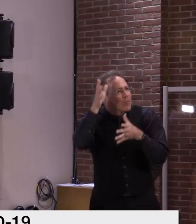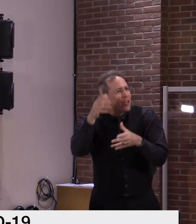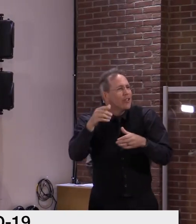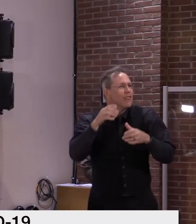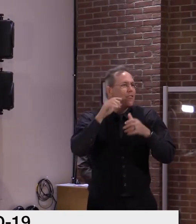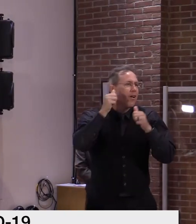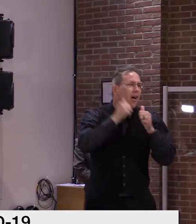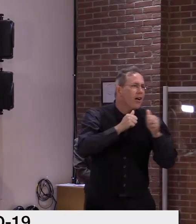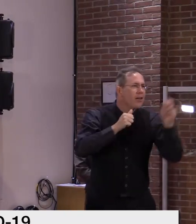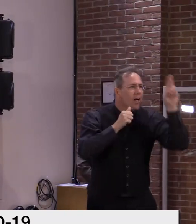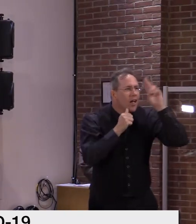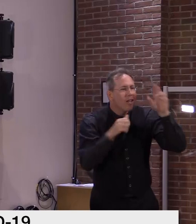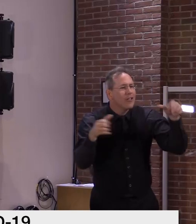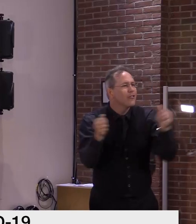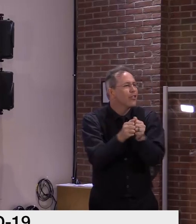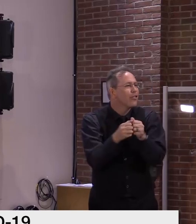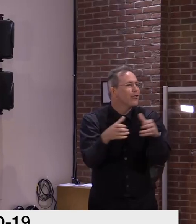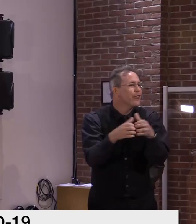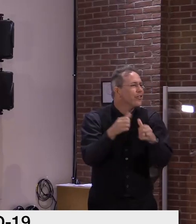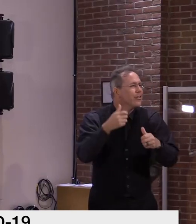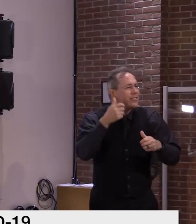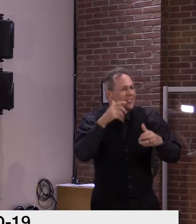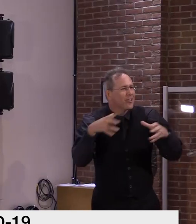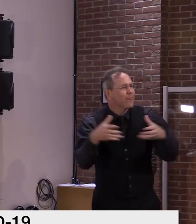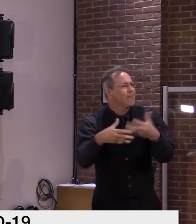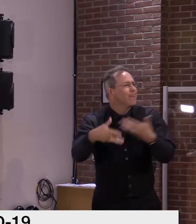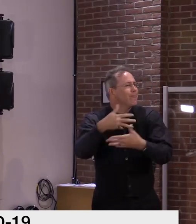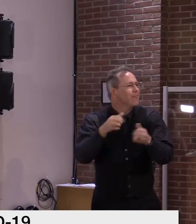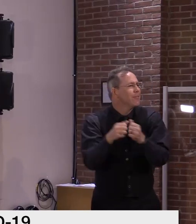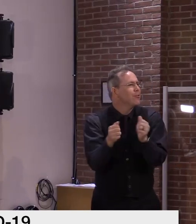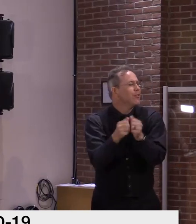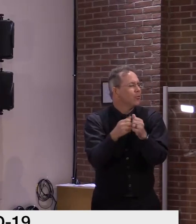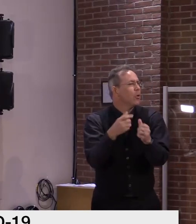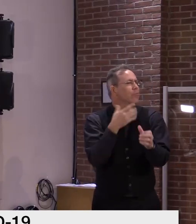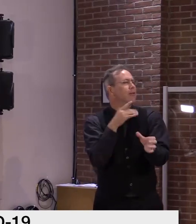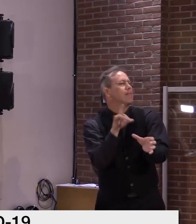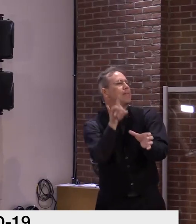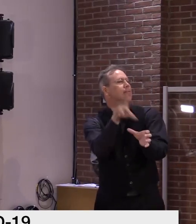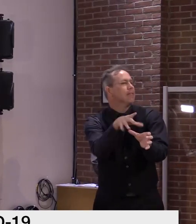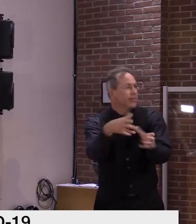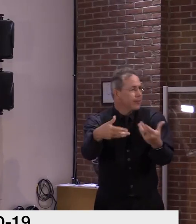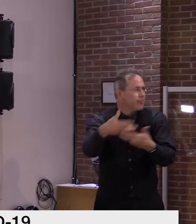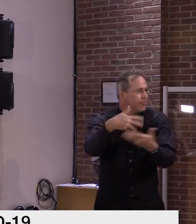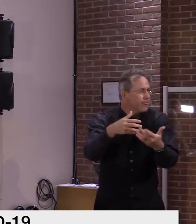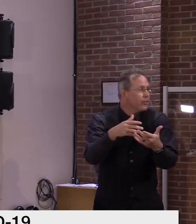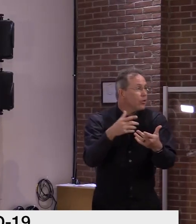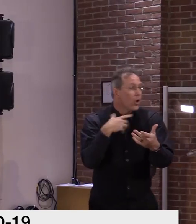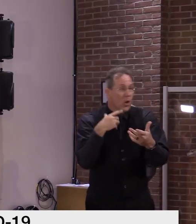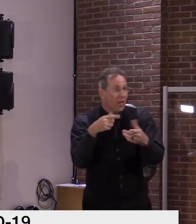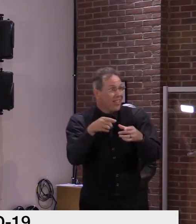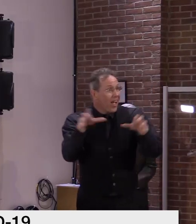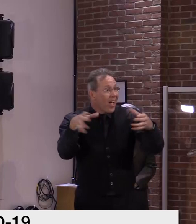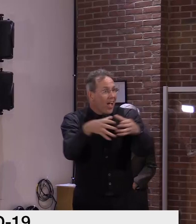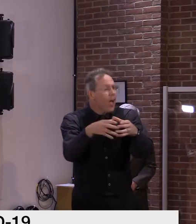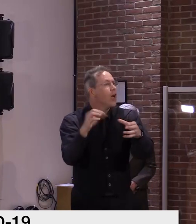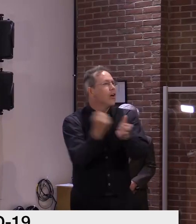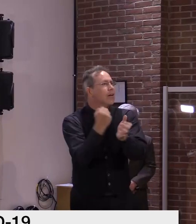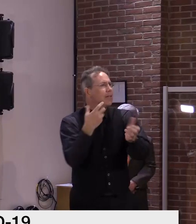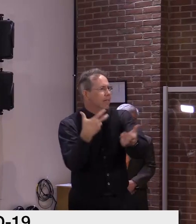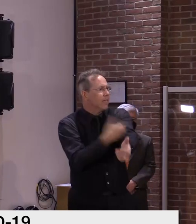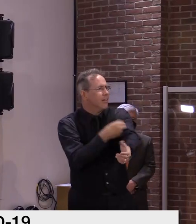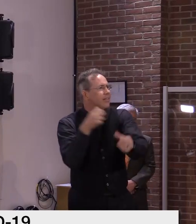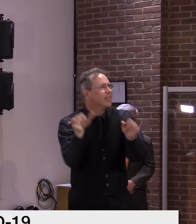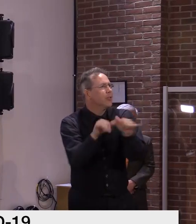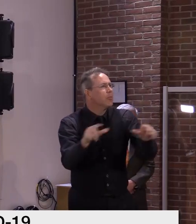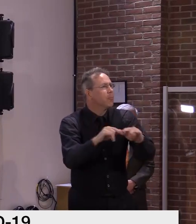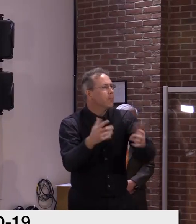hope that our ability to get households taken care of sort of all at a time will also